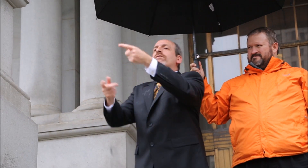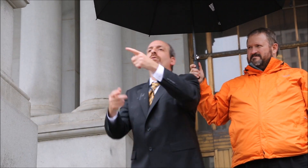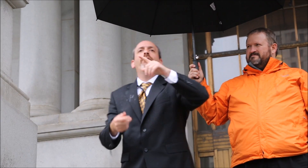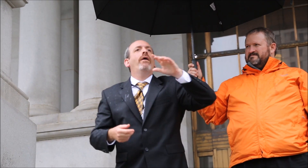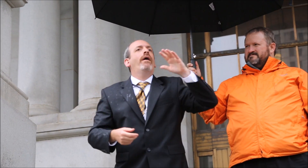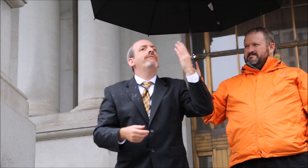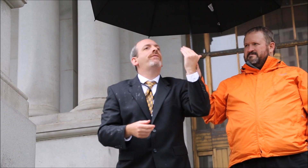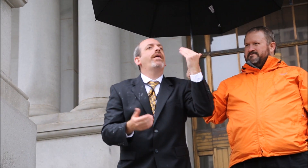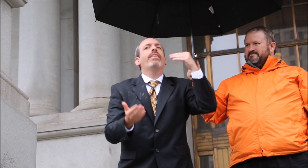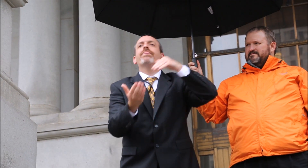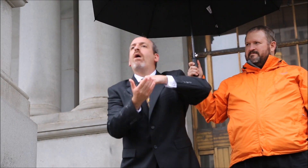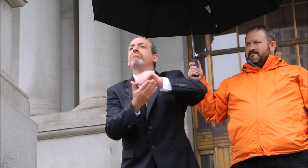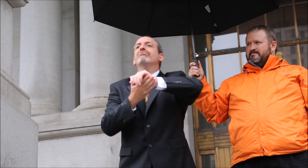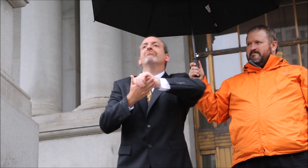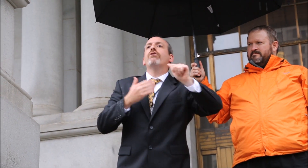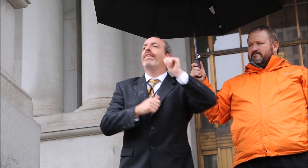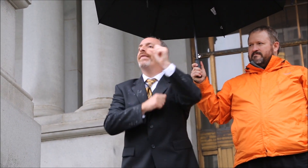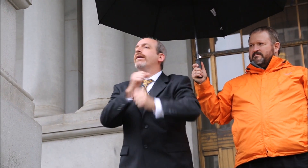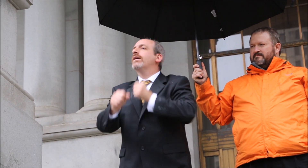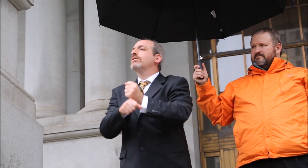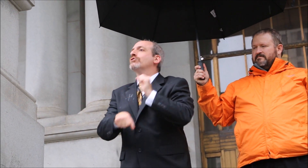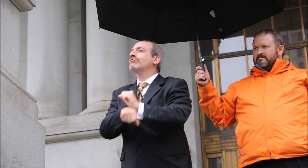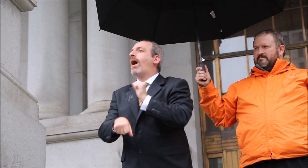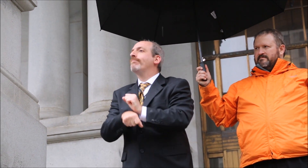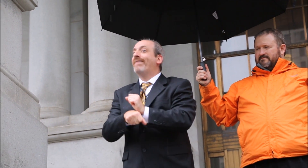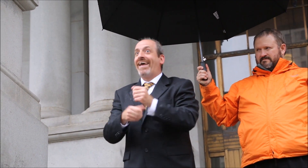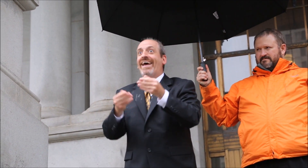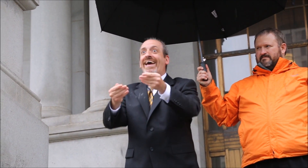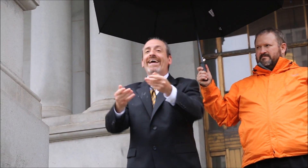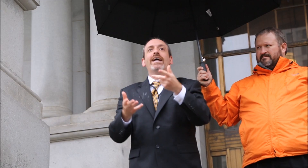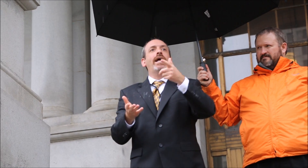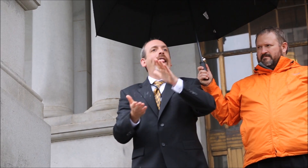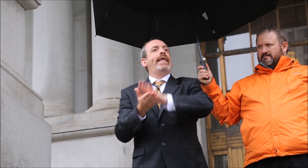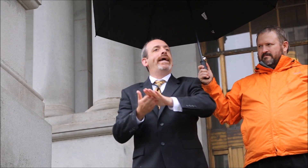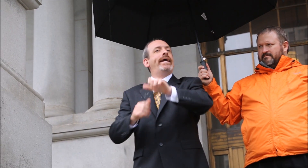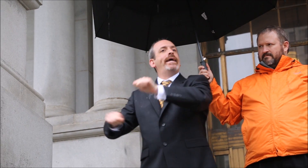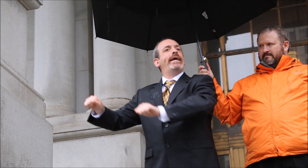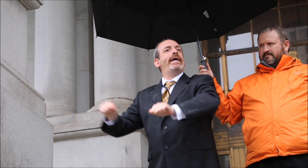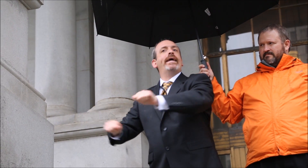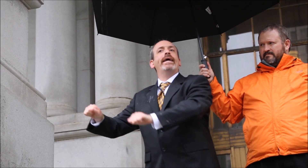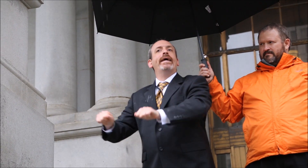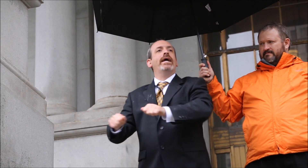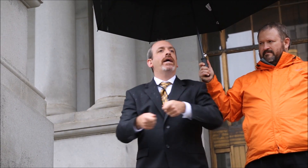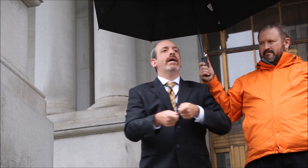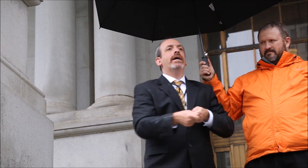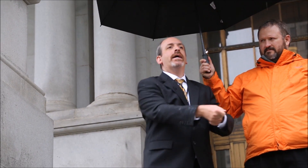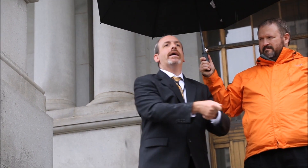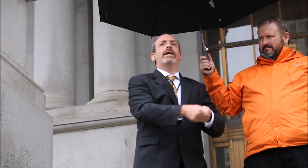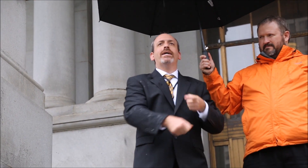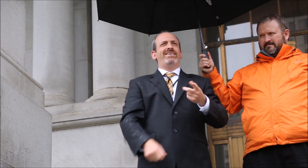problem, fix it. Let's go to speech therapy, we have to get this training, we have to fix it, we have to get this. But